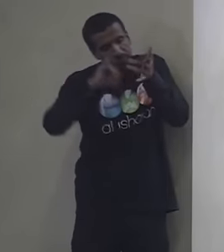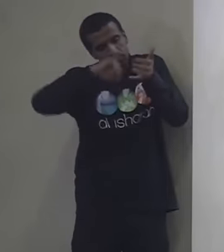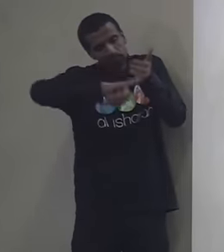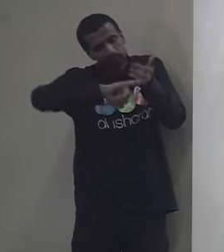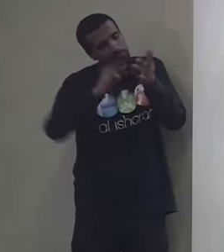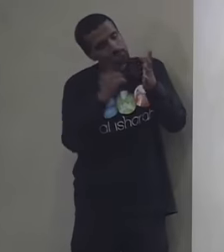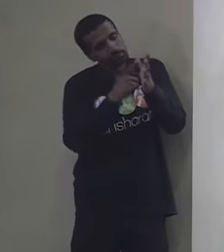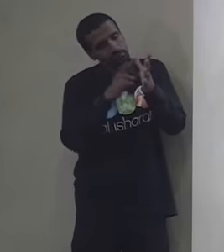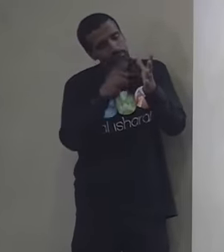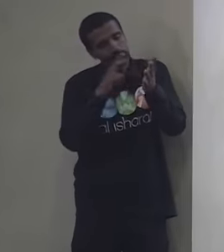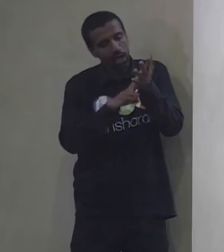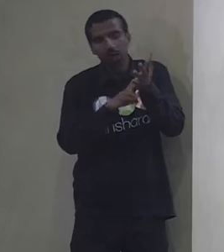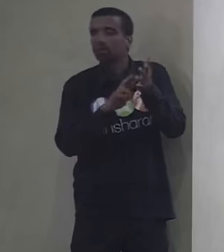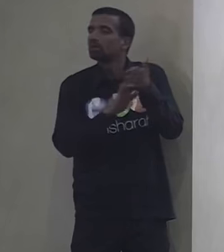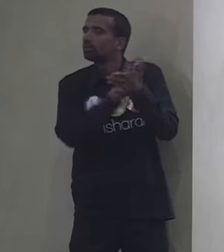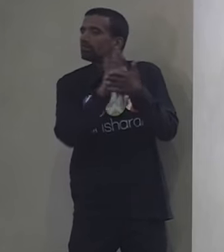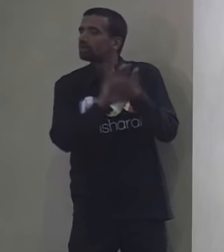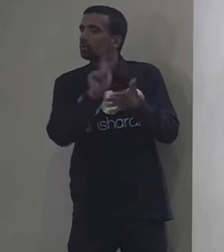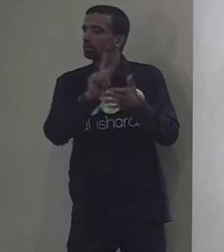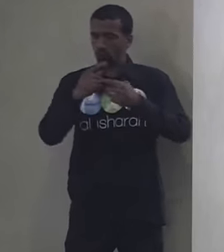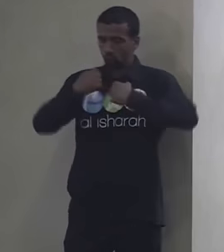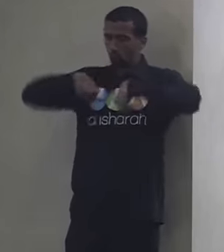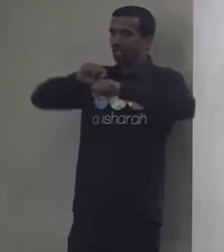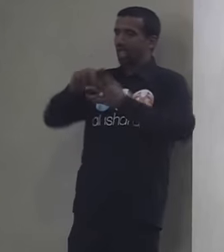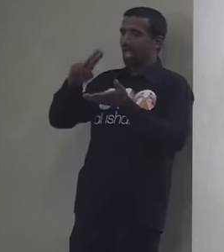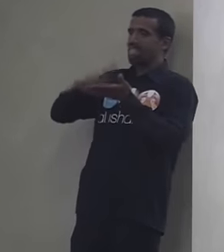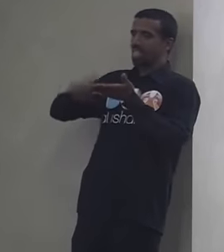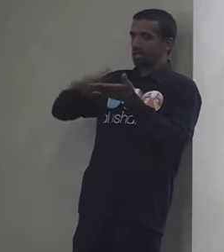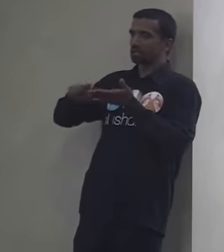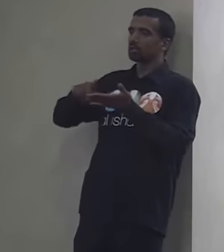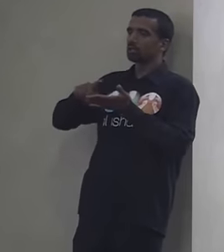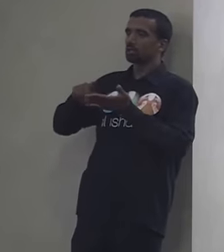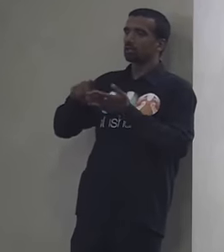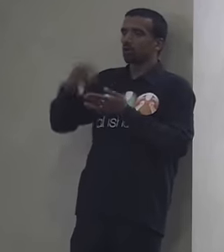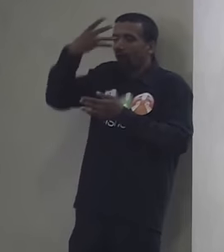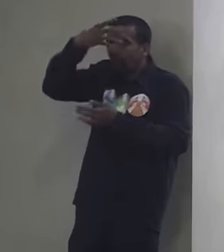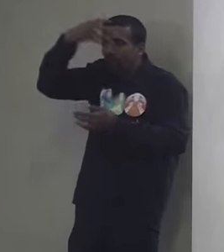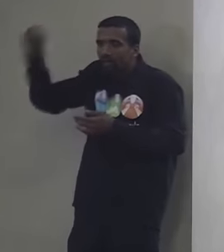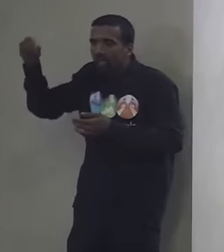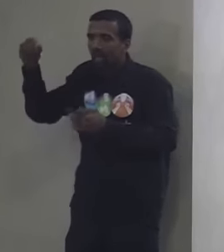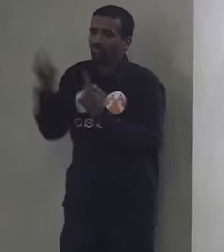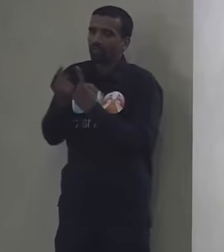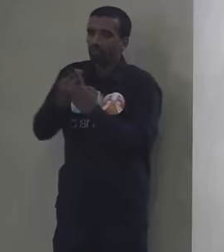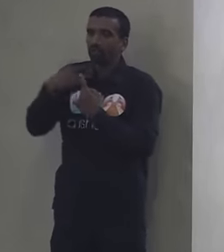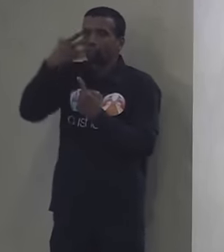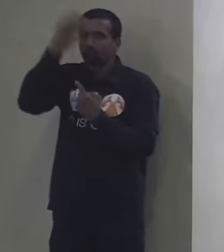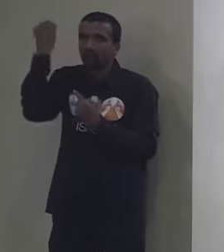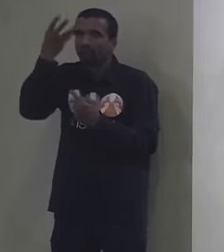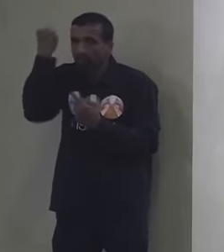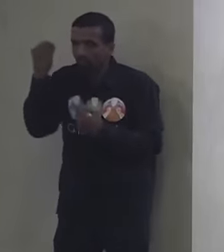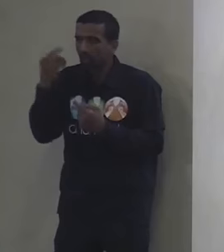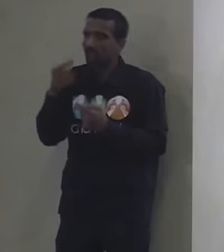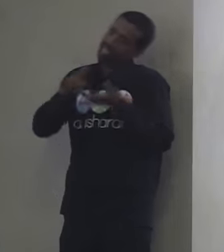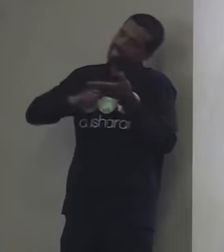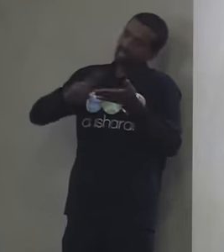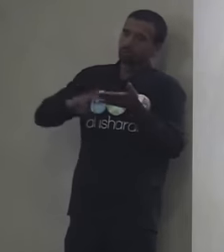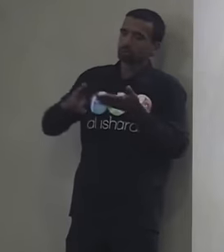which means forgetfulness. Human beings by nature are forgetful. So even though you're sitting in the